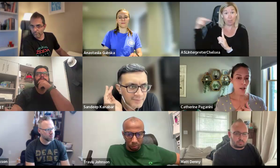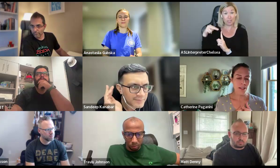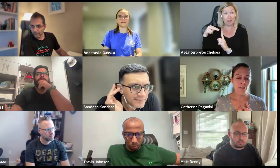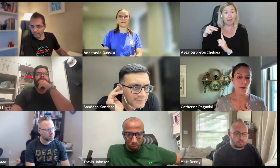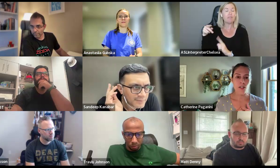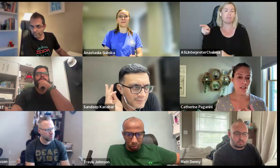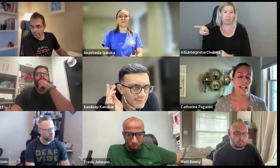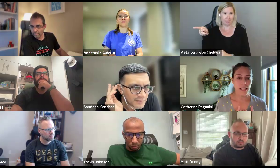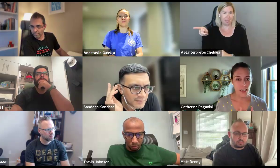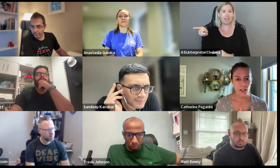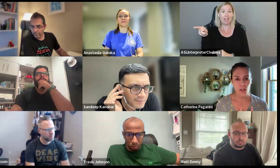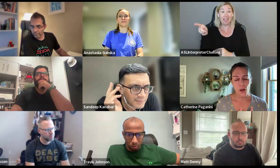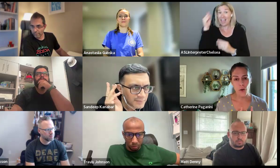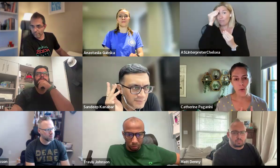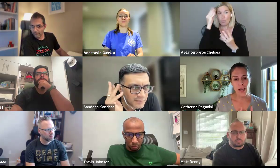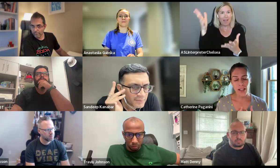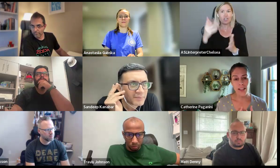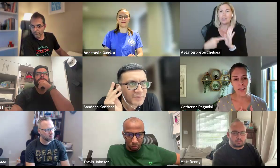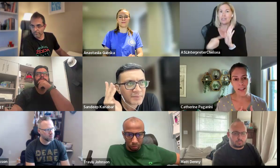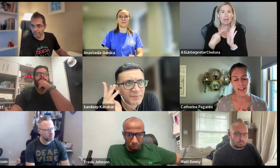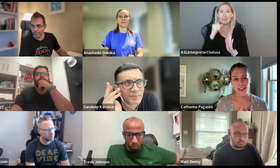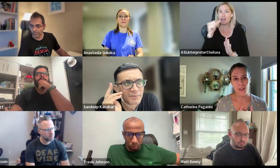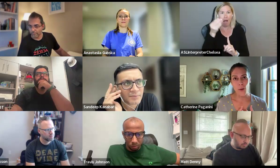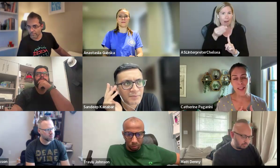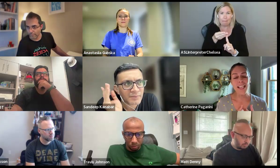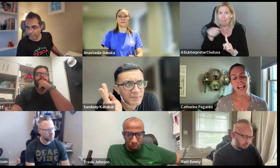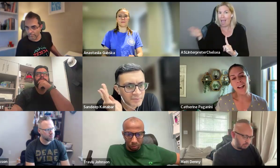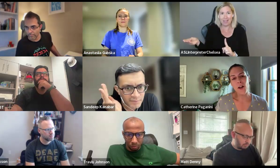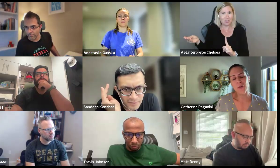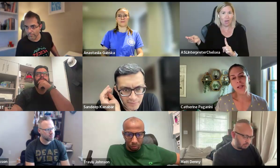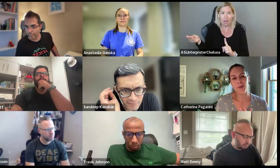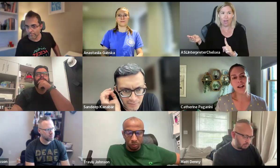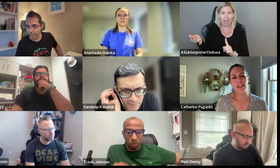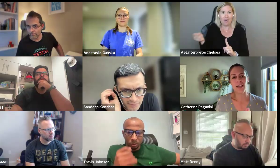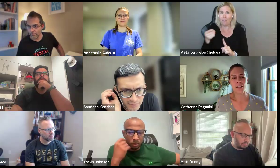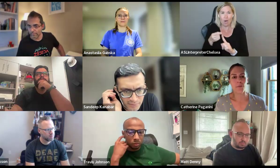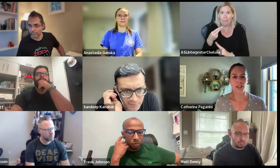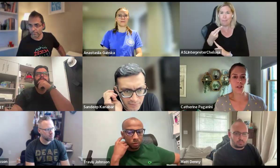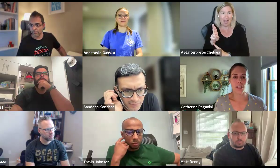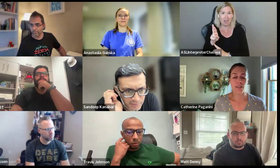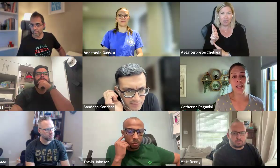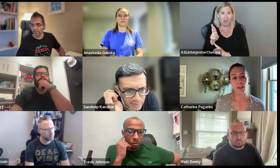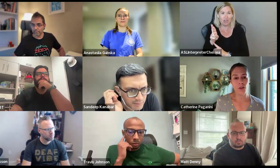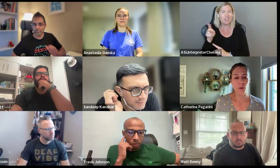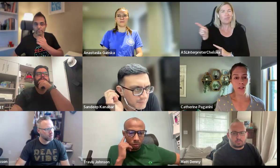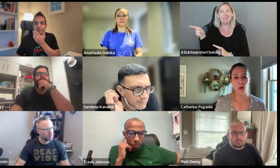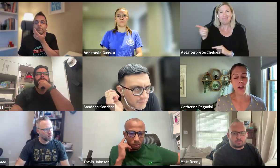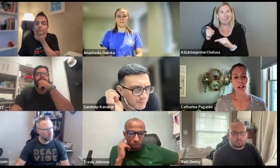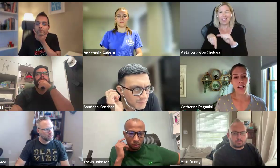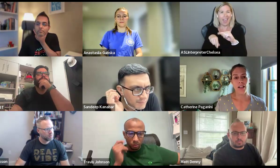the information doesn't get there. So they cannot really provide the accessibility you need if they don't know it. So there